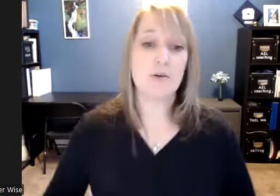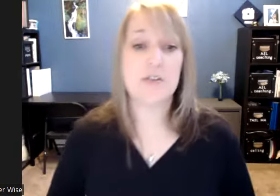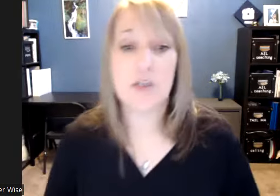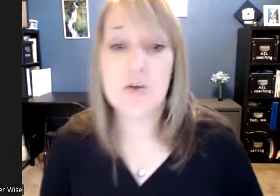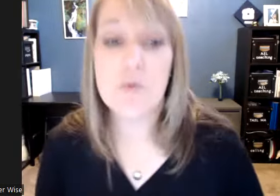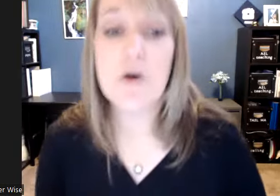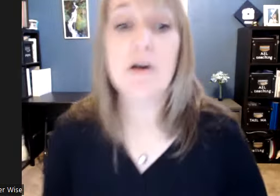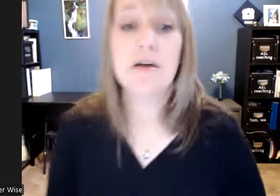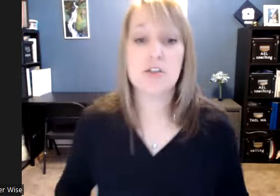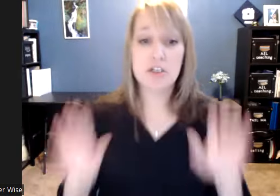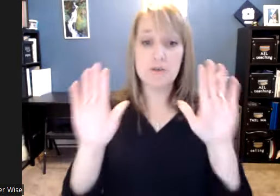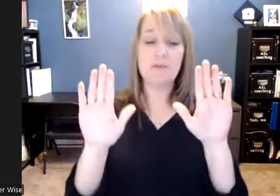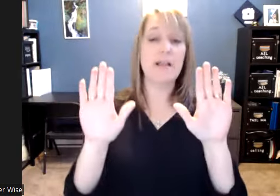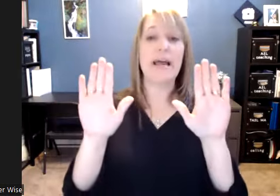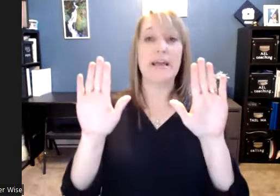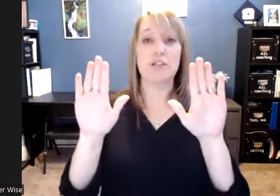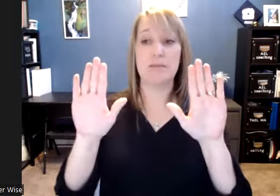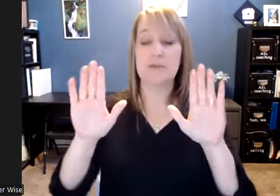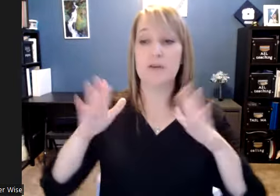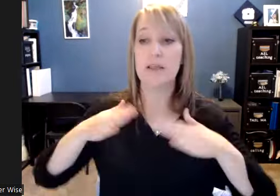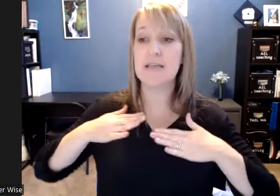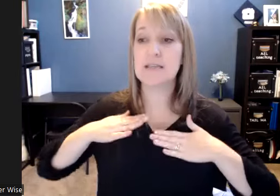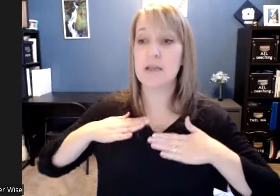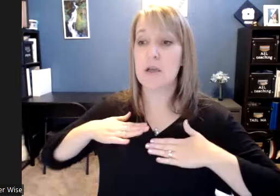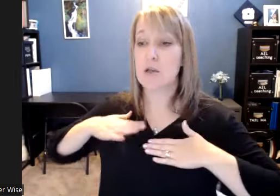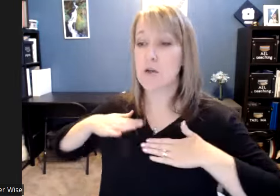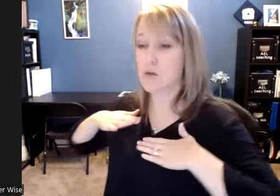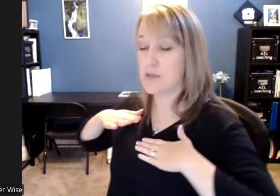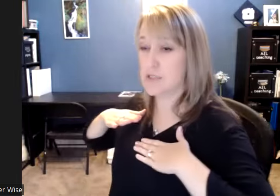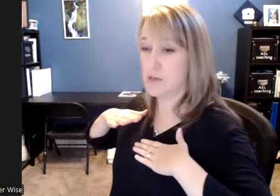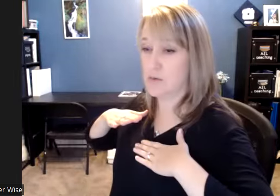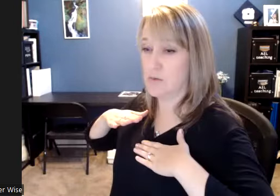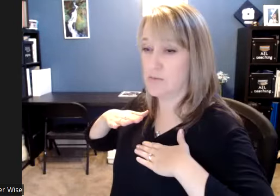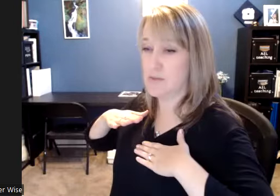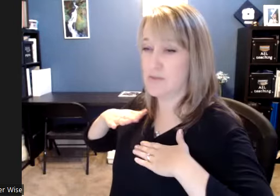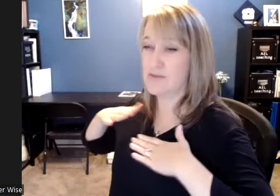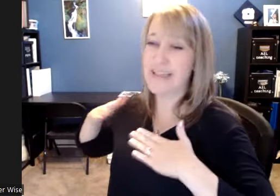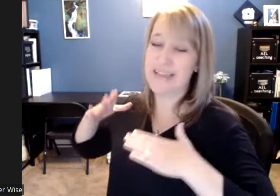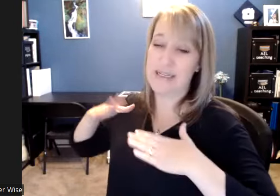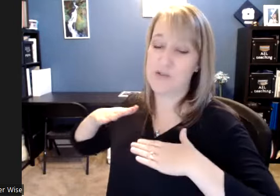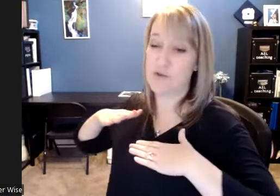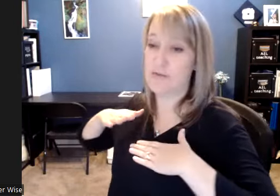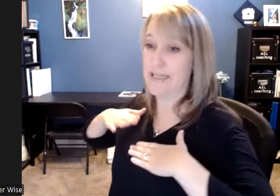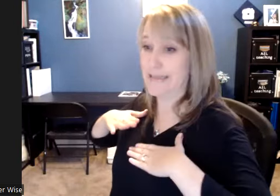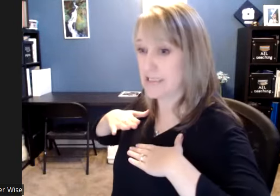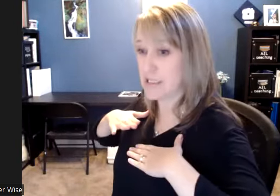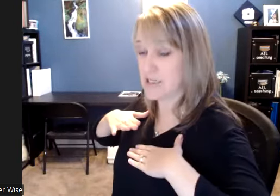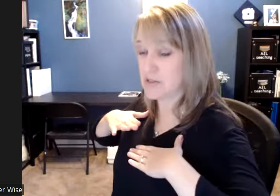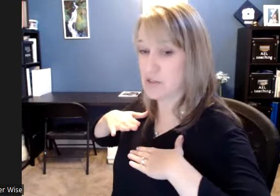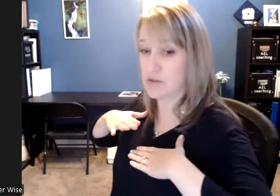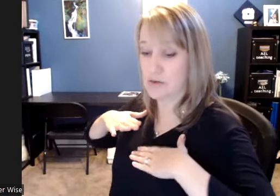blouse, you want two flat hand shapes for this. You're going to like sort of lightly touch